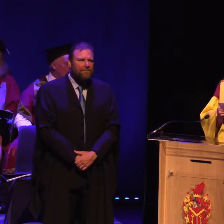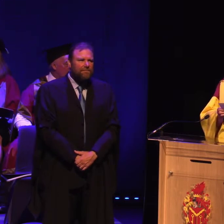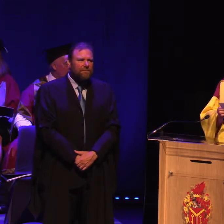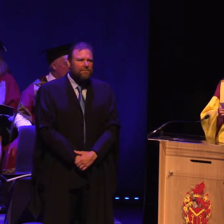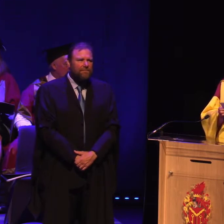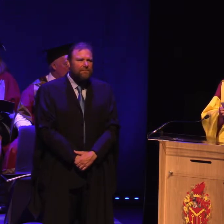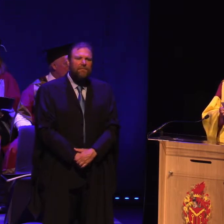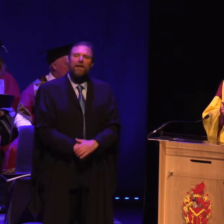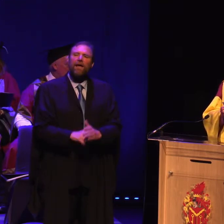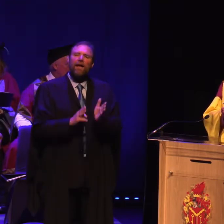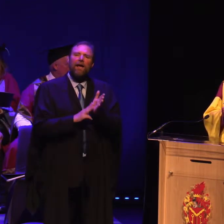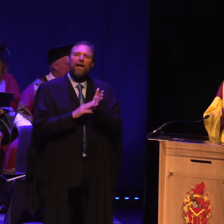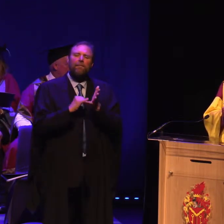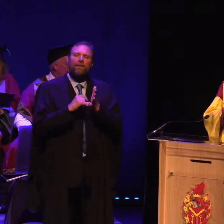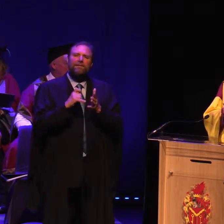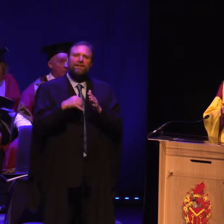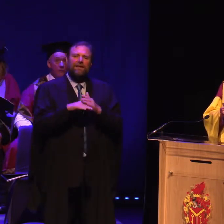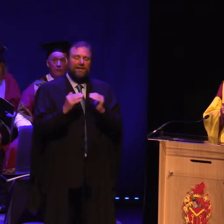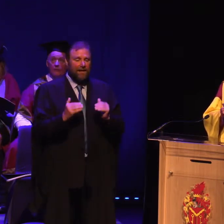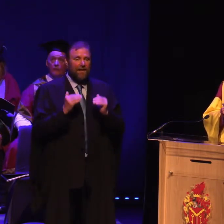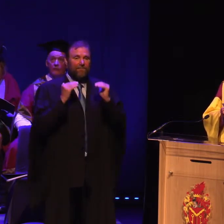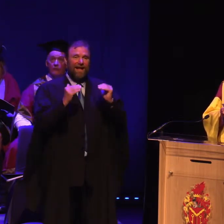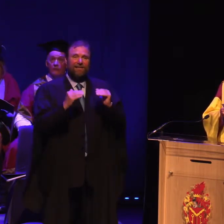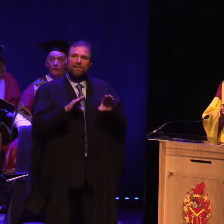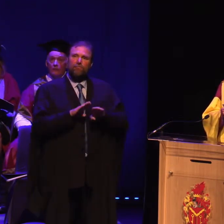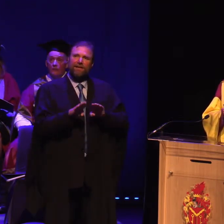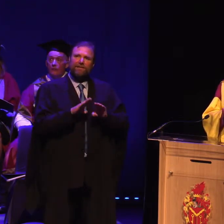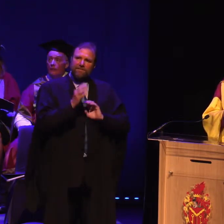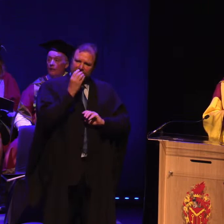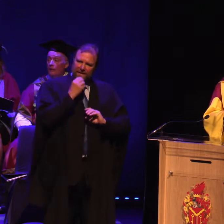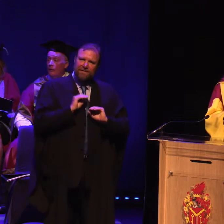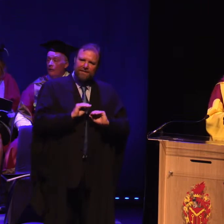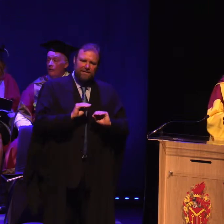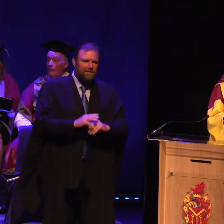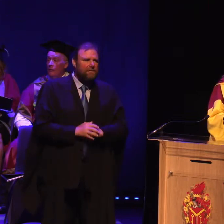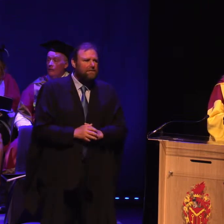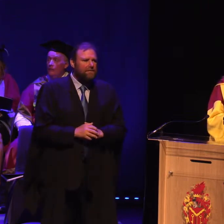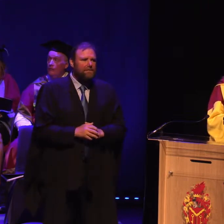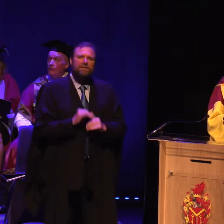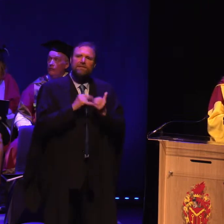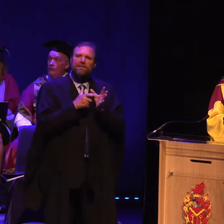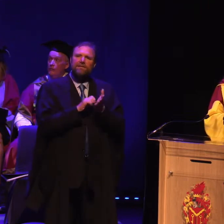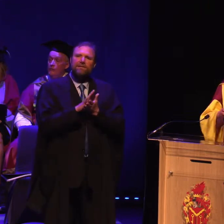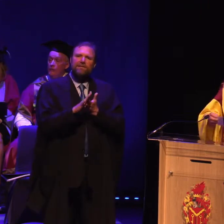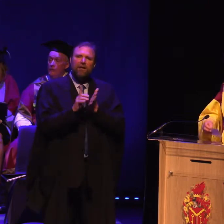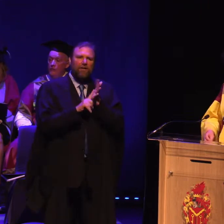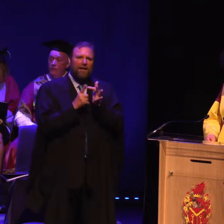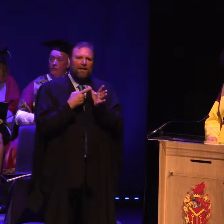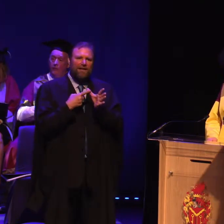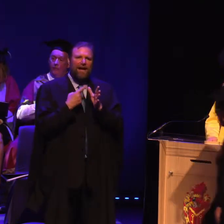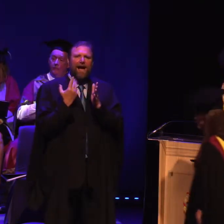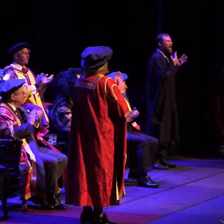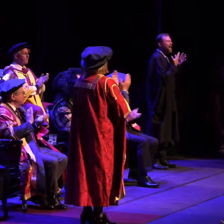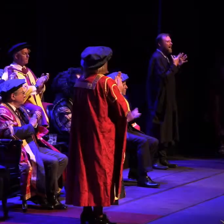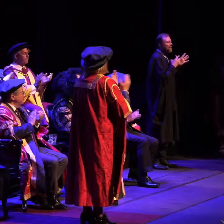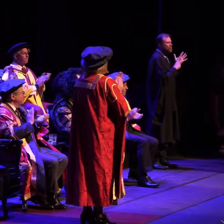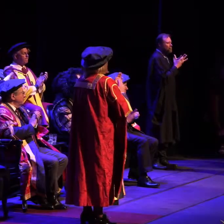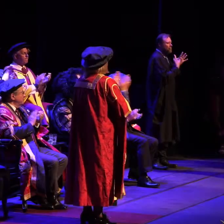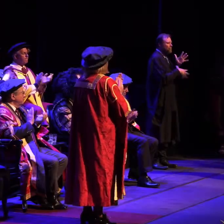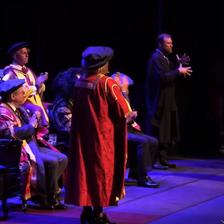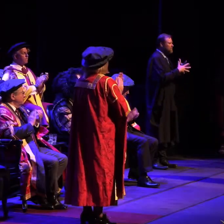And Master of Science in Advanced Practice, Dietetics, Sarah Louise Andrews.